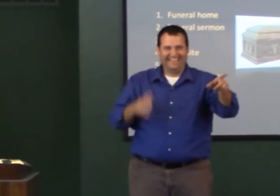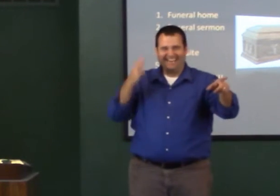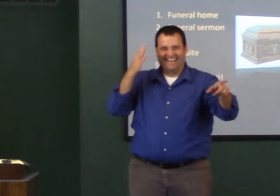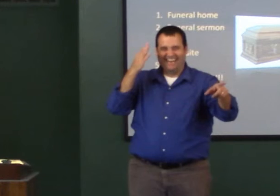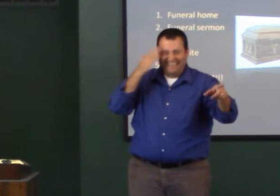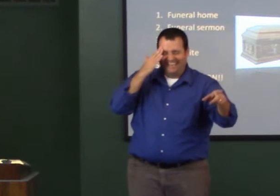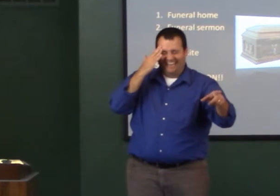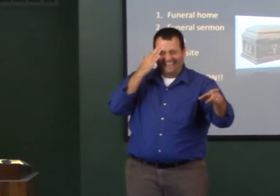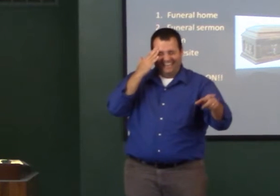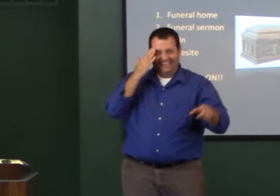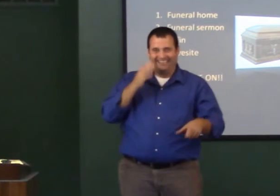not rise again.